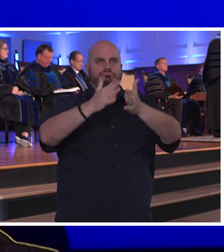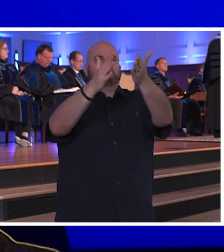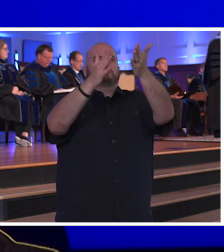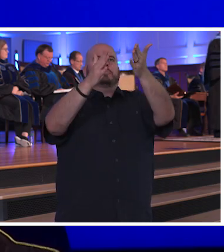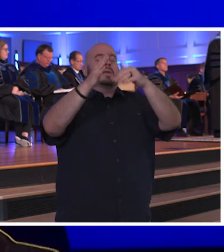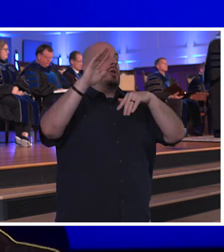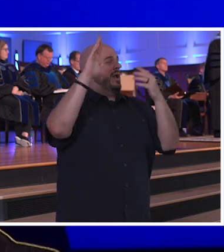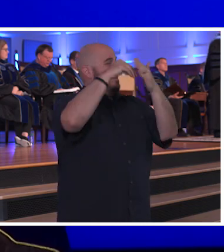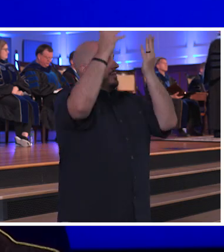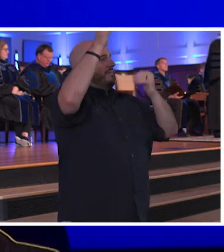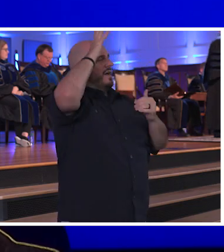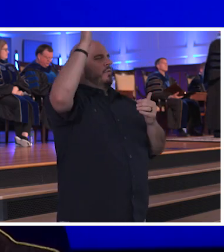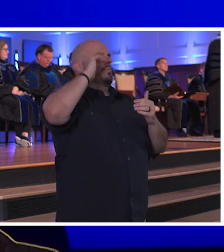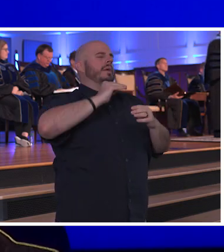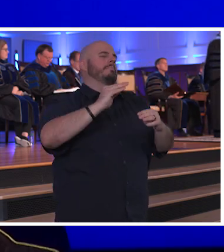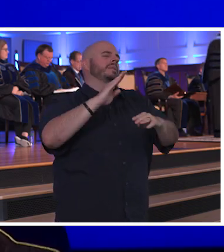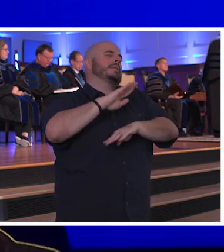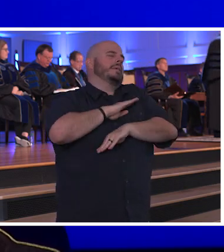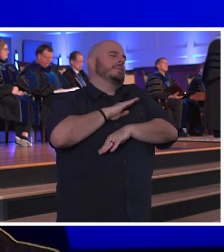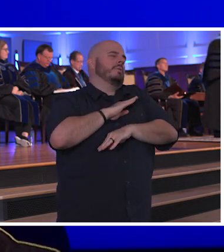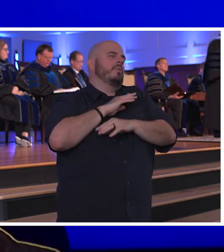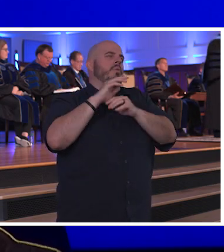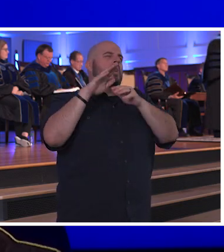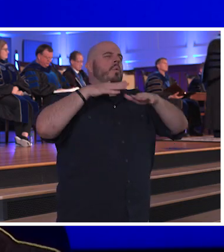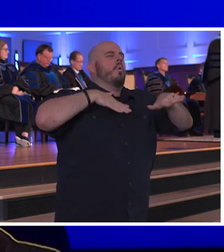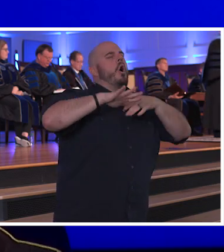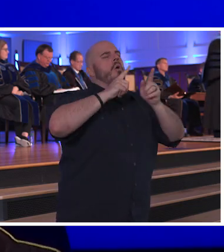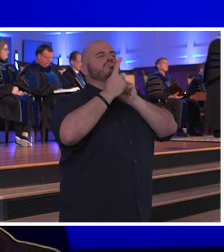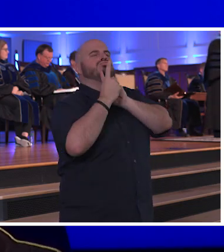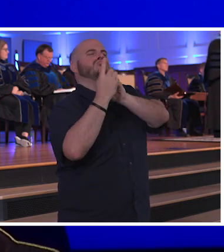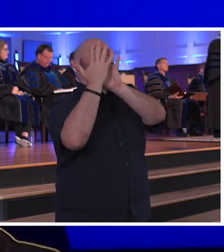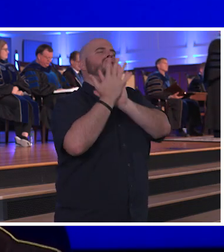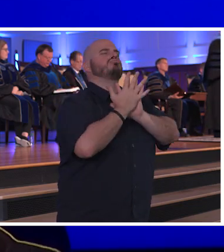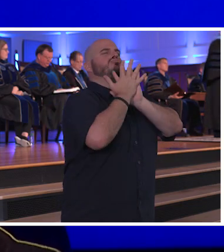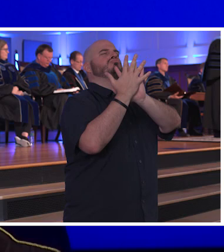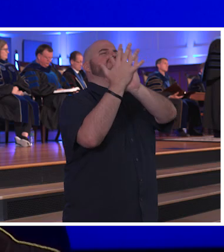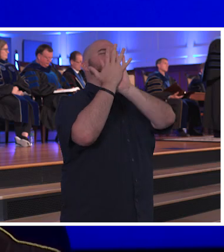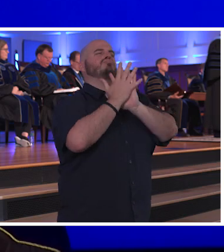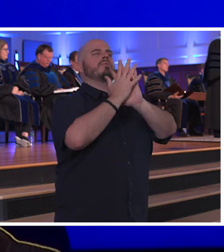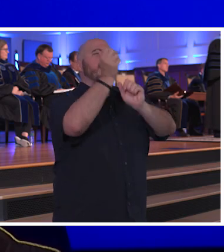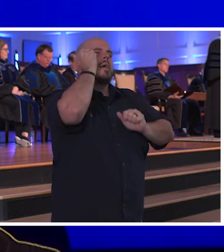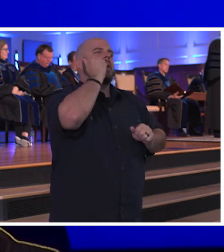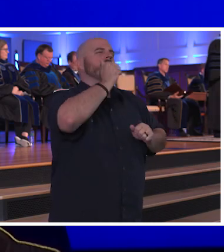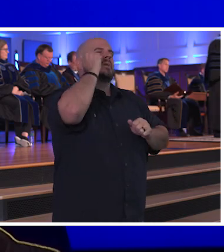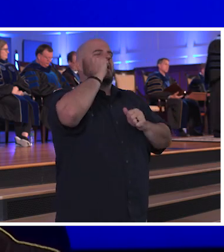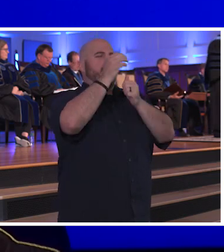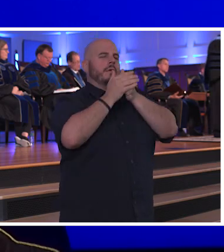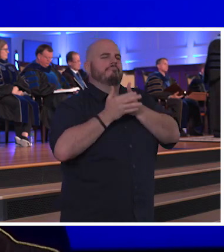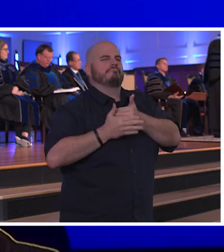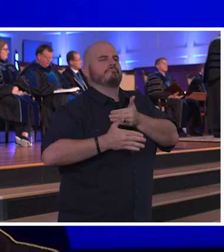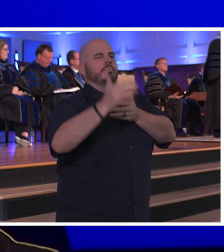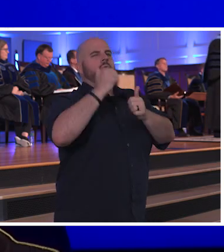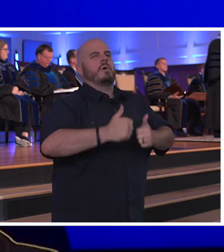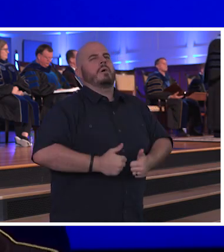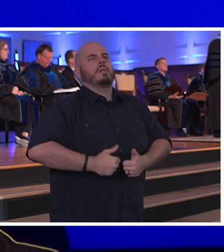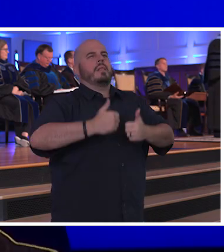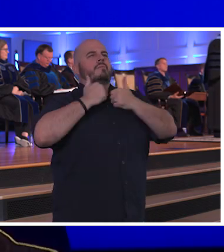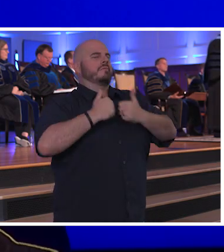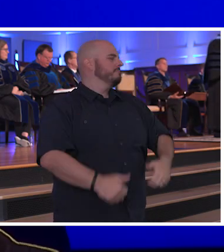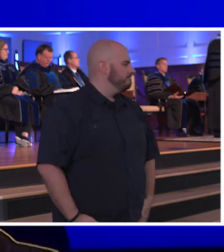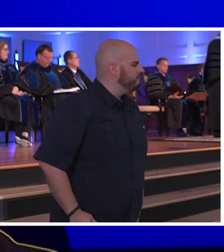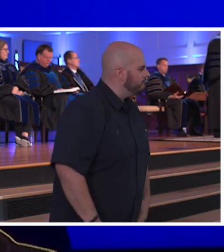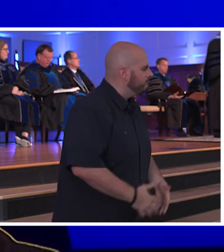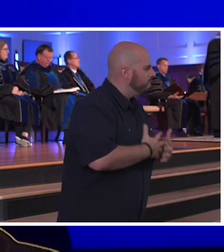we walk closely and intimately with Him every day and every step of the way. Such